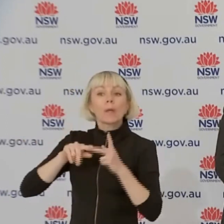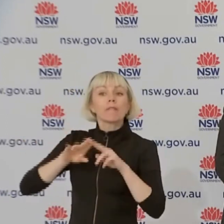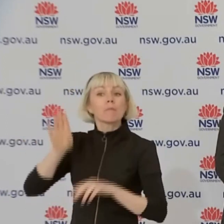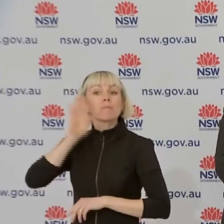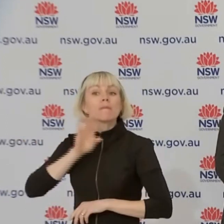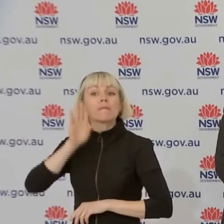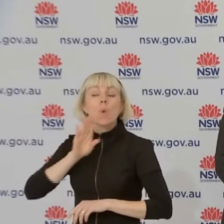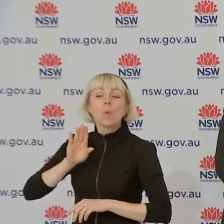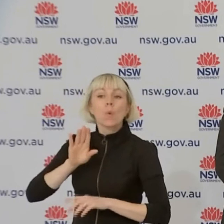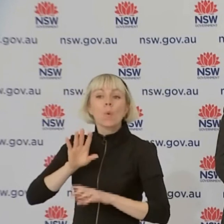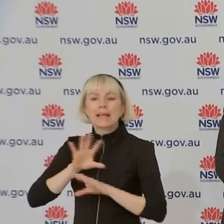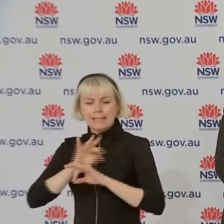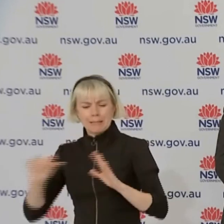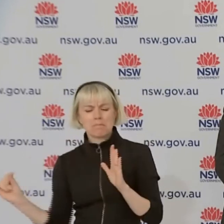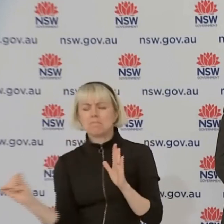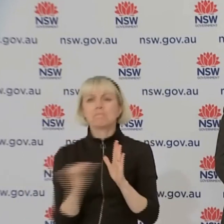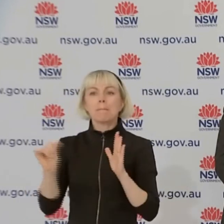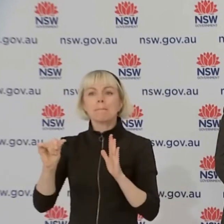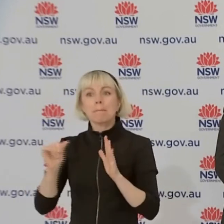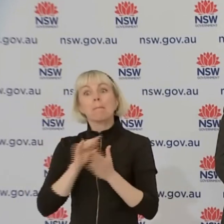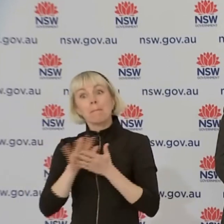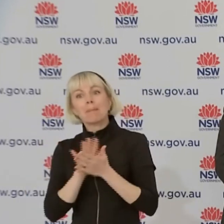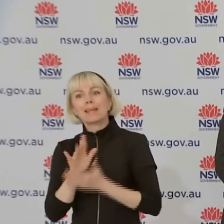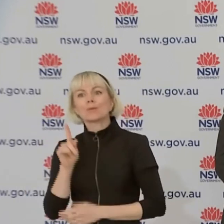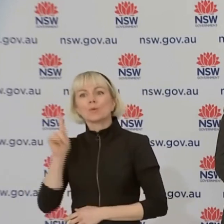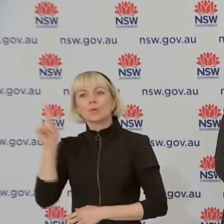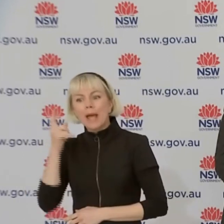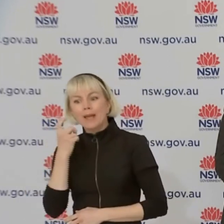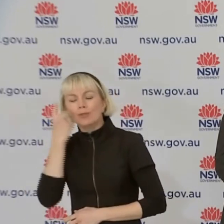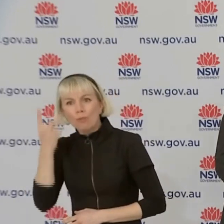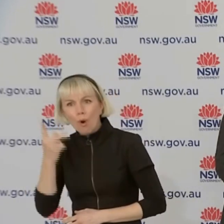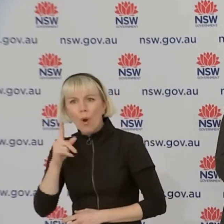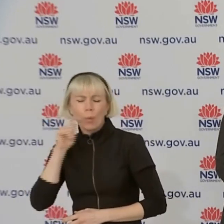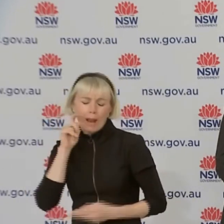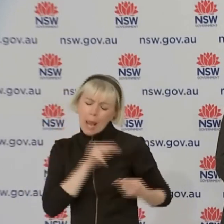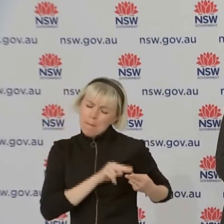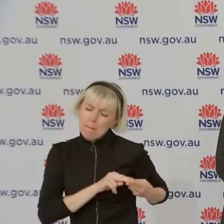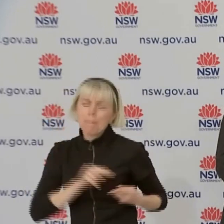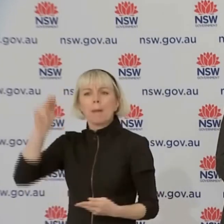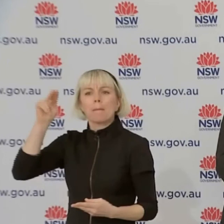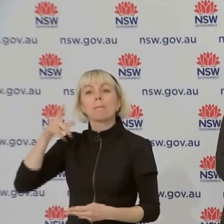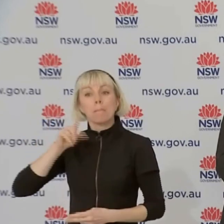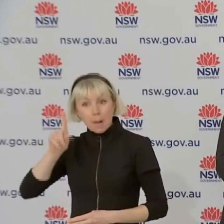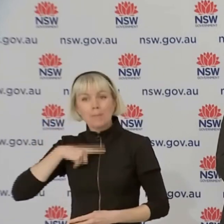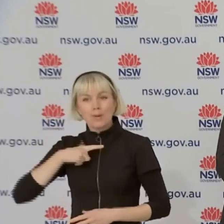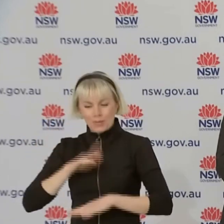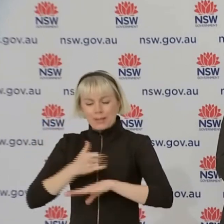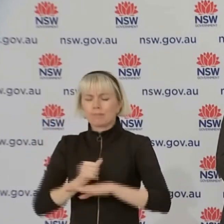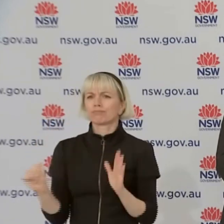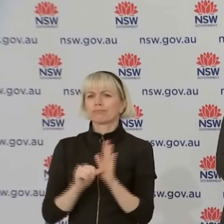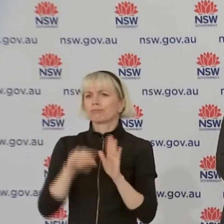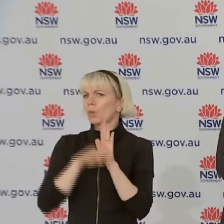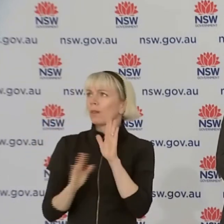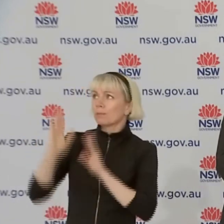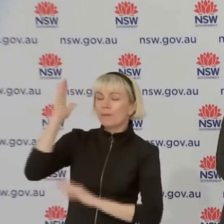have been in their thousands. It's been 6 But weeks, that's they're still why- not taking effect, Premier. Melbourne was actually able to reduce their mobility